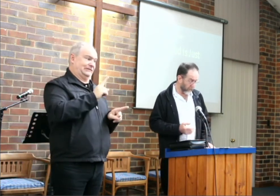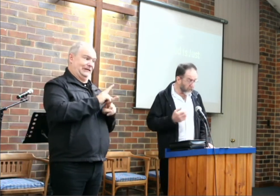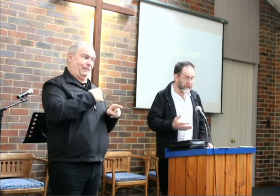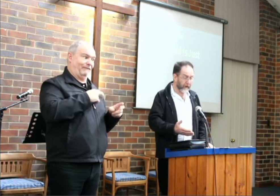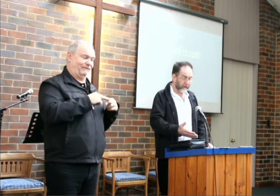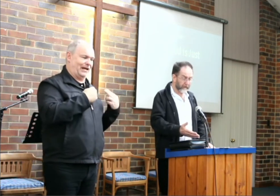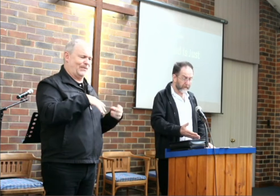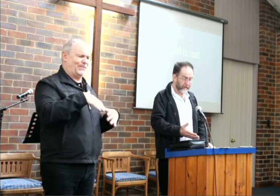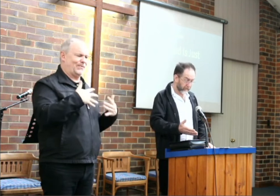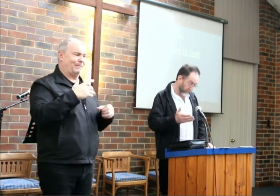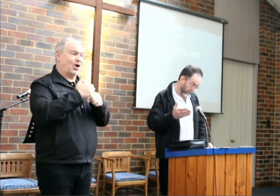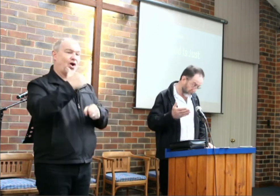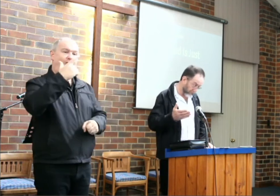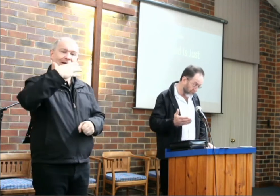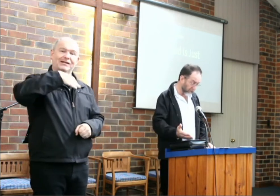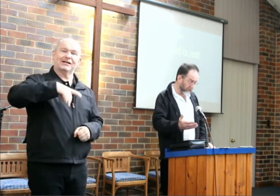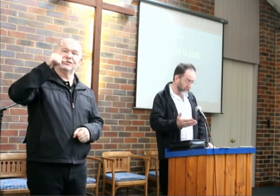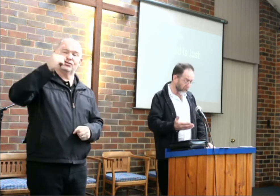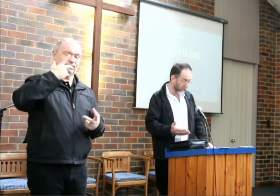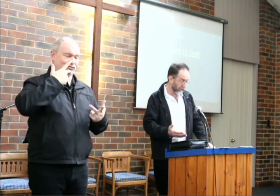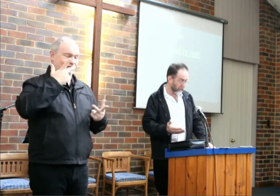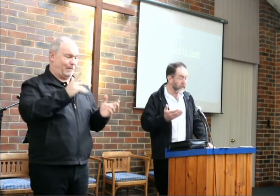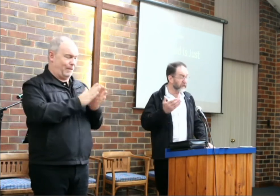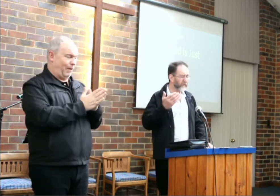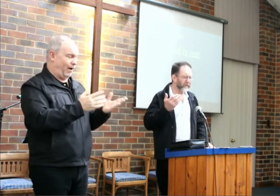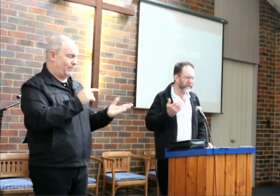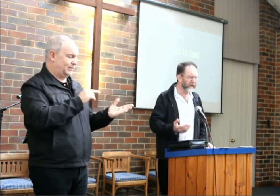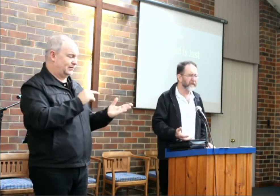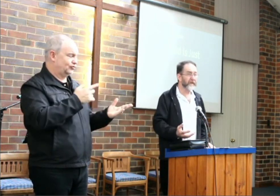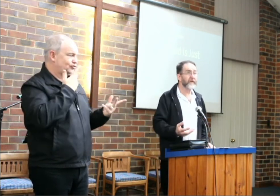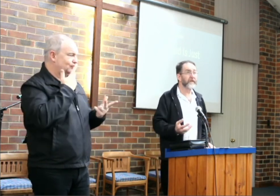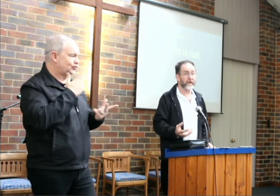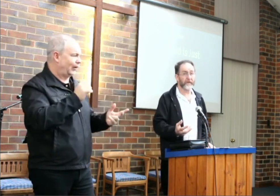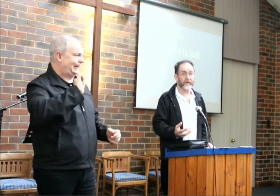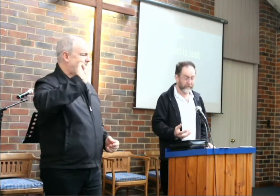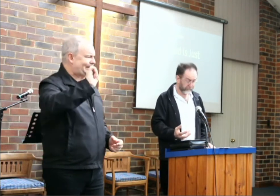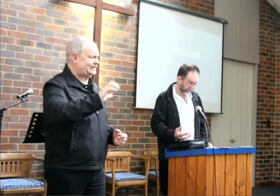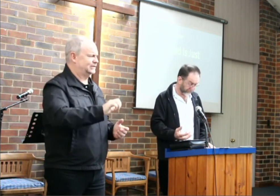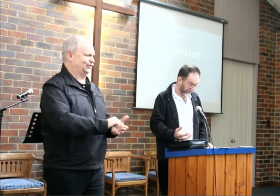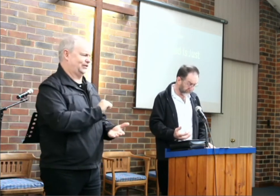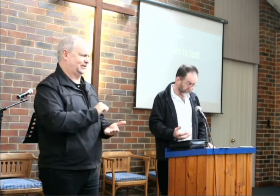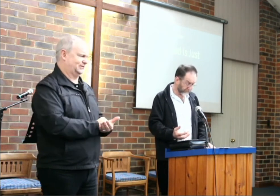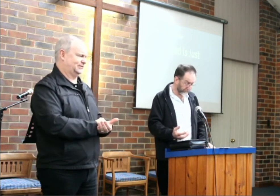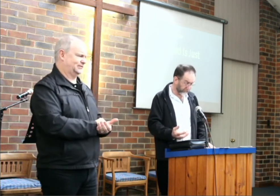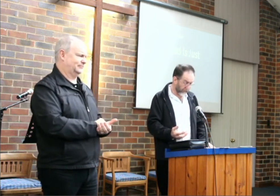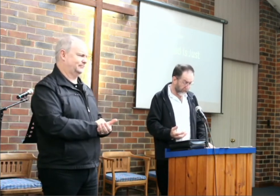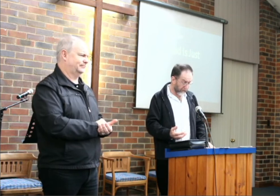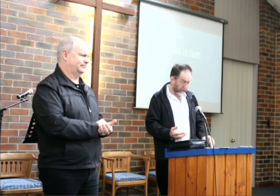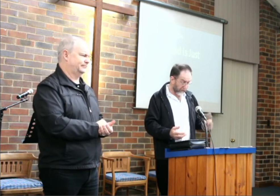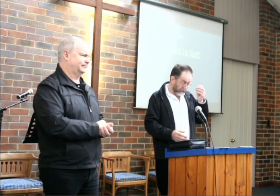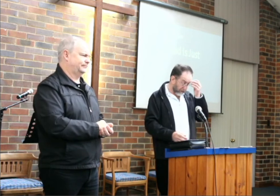But God's character, revealed in the Bible, it reveals his justice.